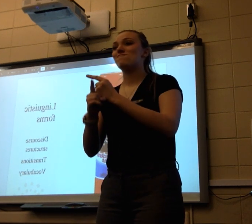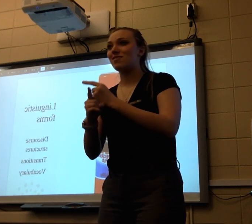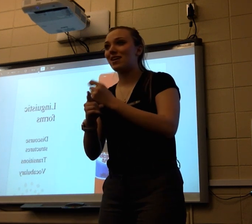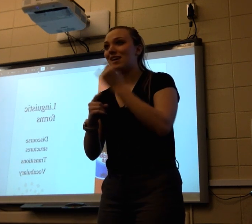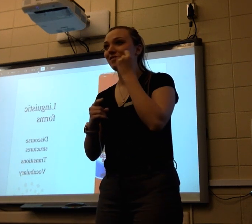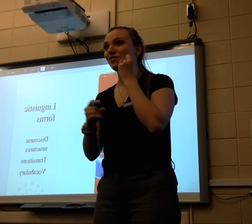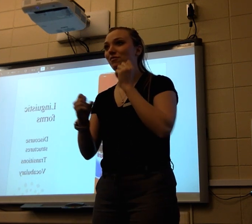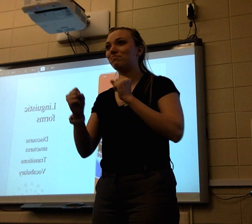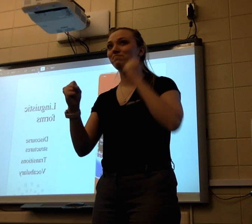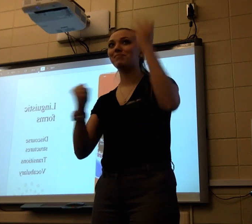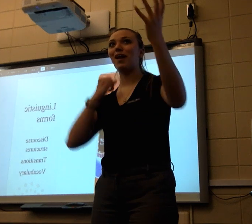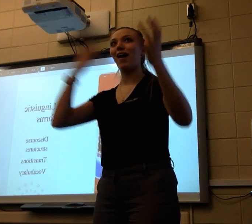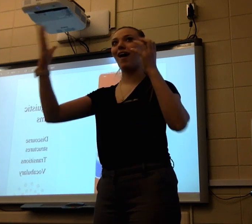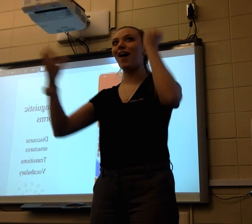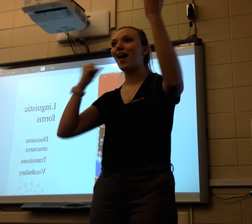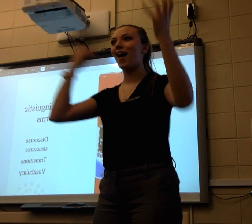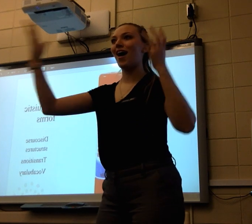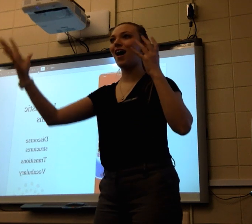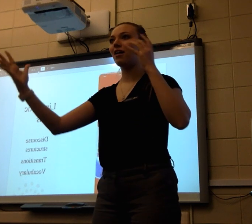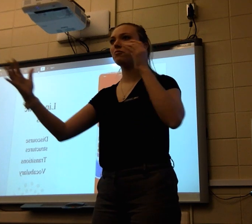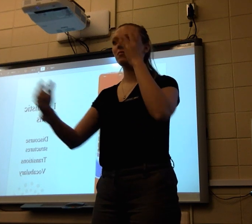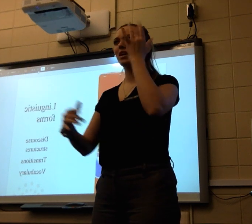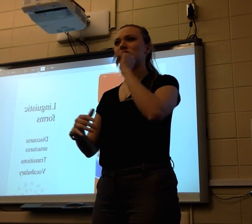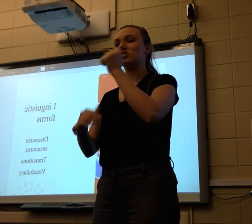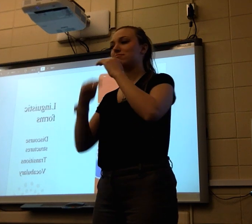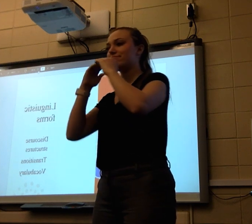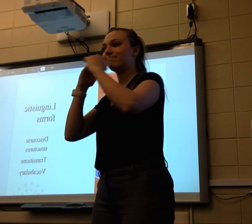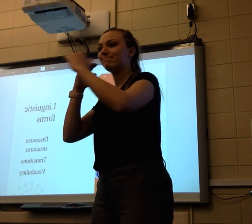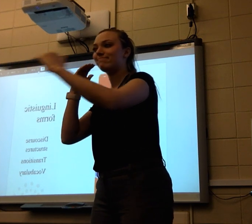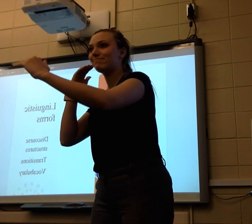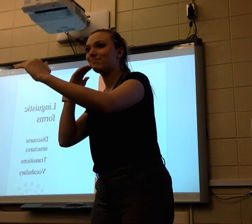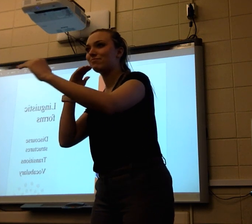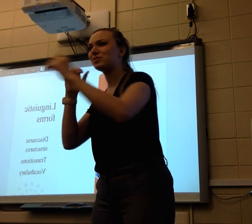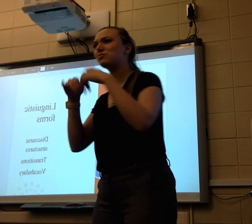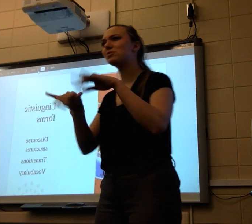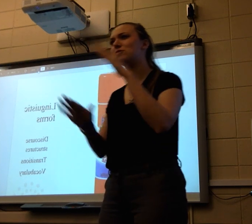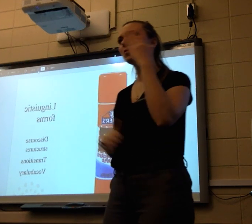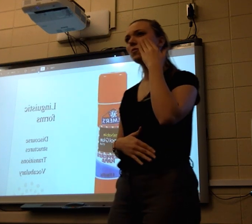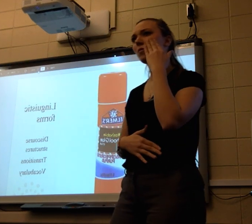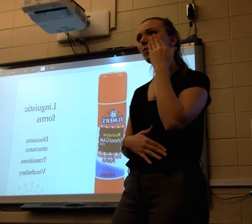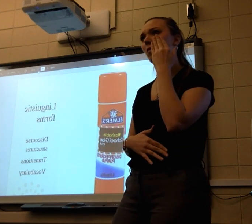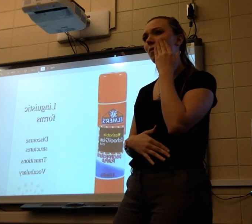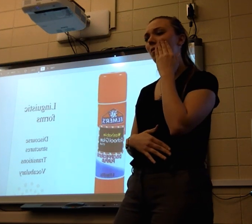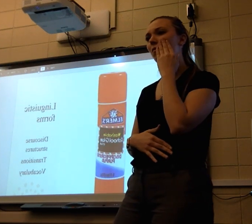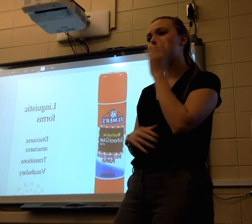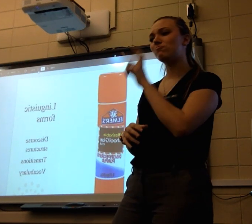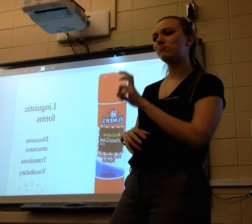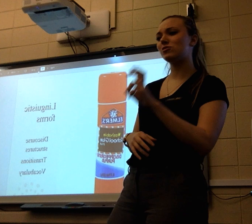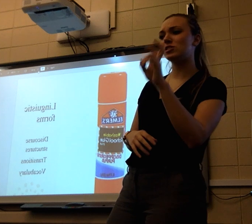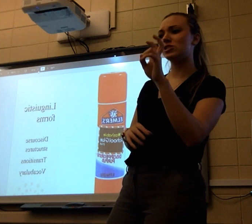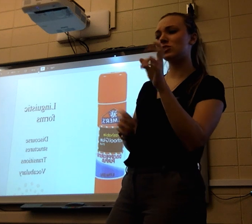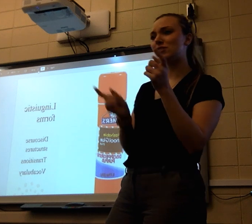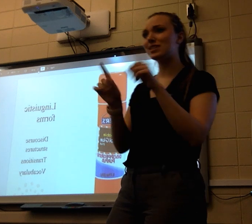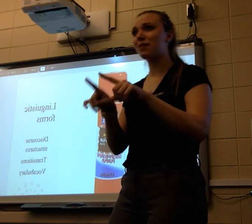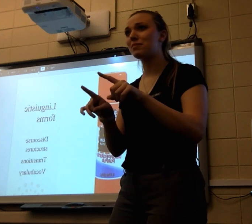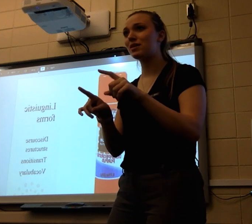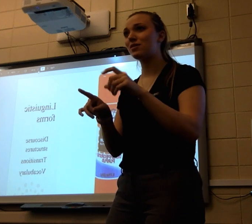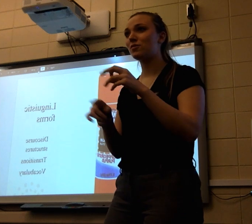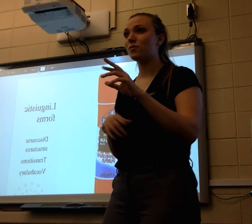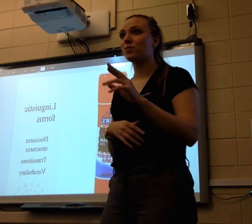her, right? But you as listeners still know that, okay? So this idea that I just go on autopilot and just, she's really